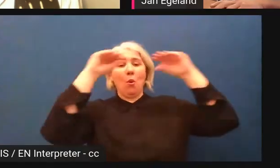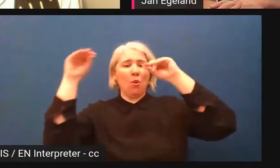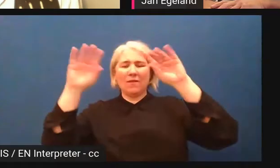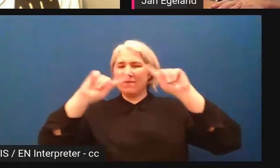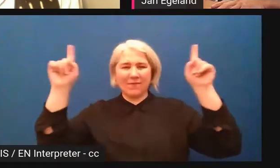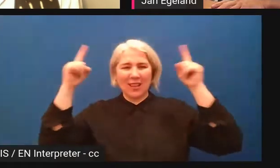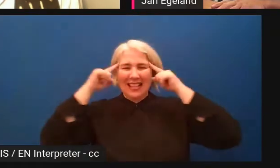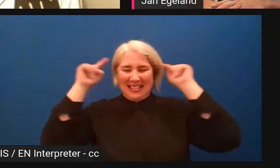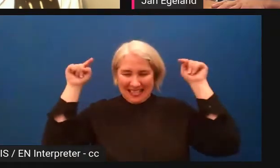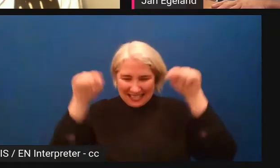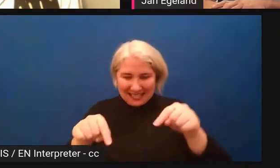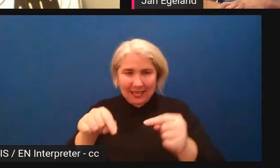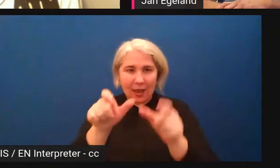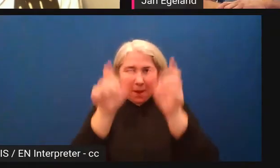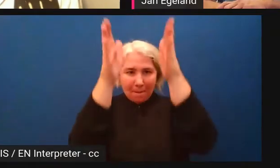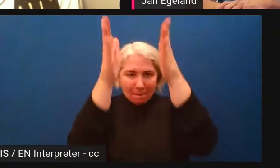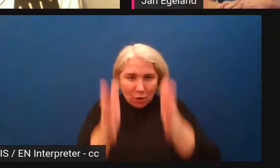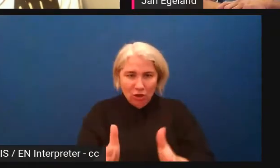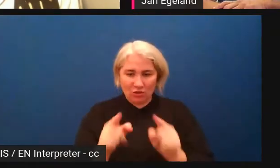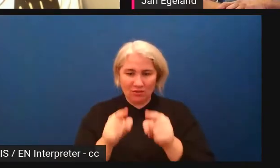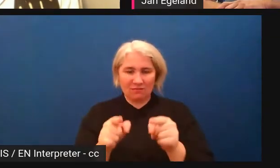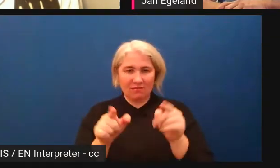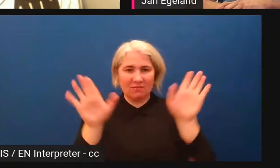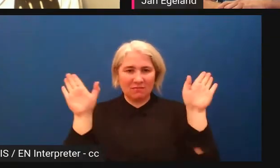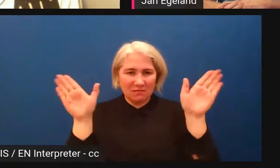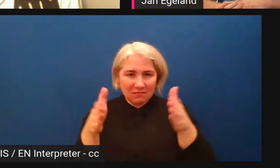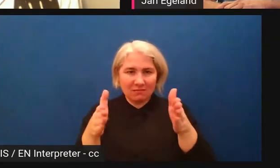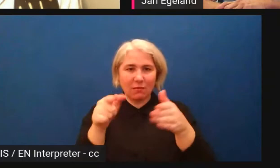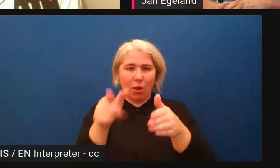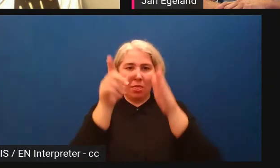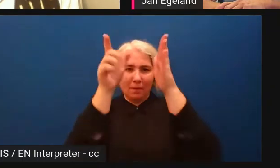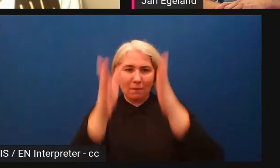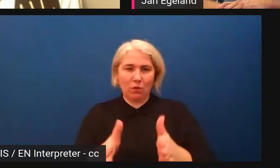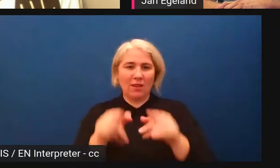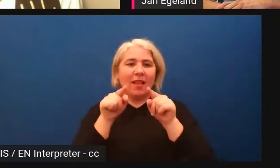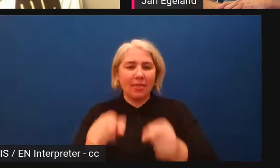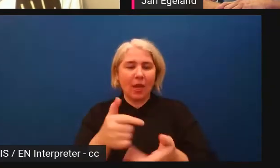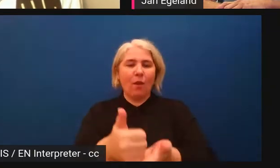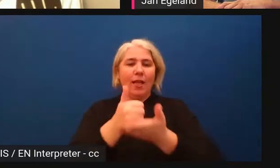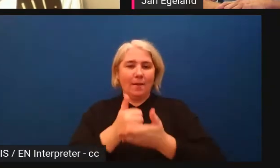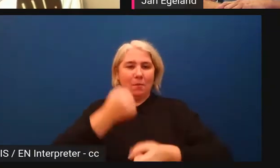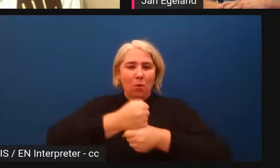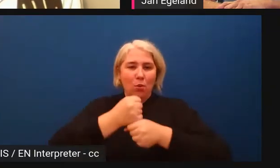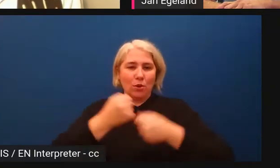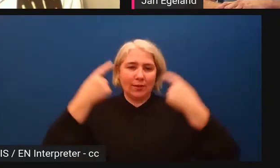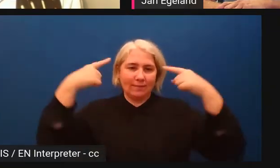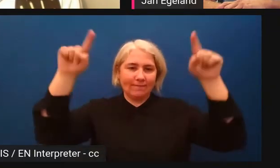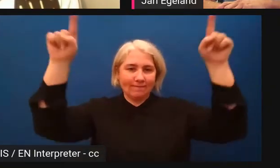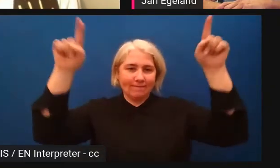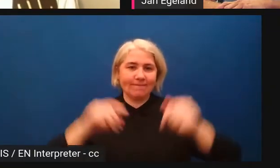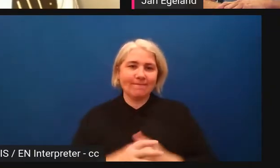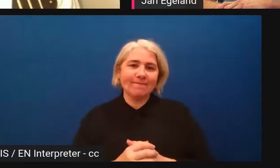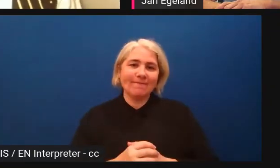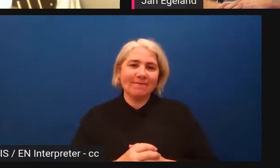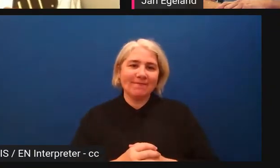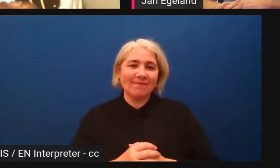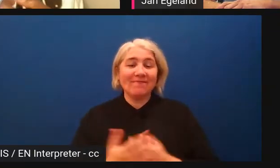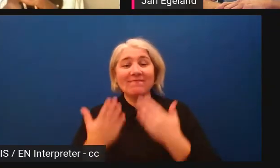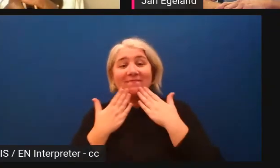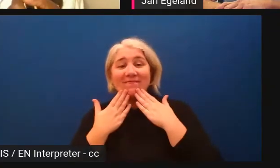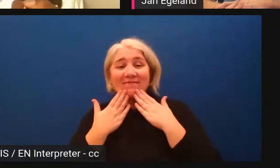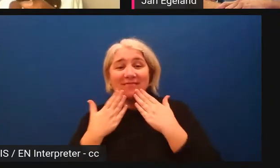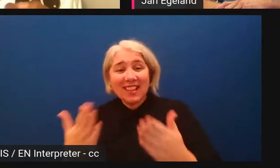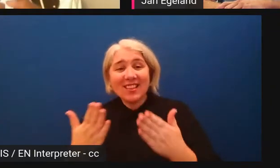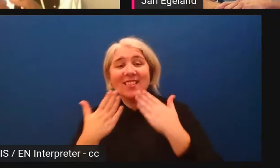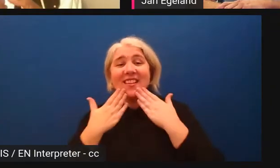collective action and cooperation to a much larger extent. Thank you. Thank you very much, Jan. Thank you for inspiring